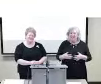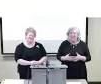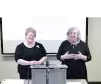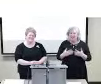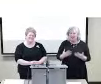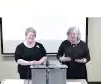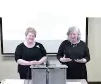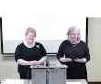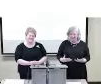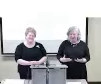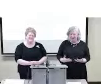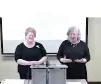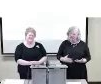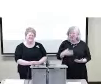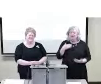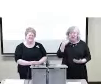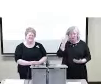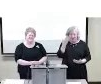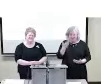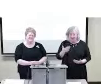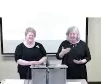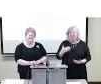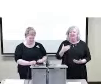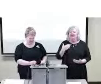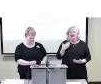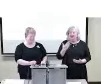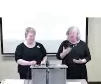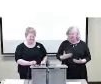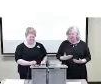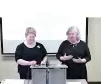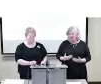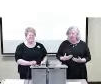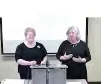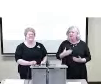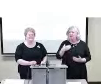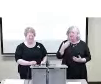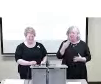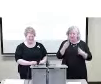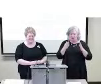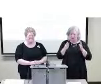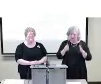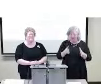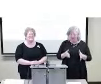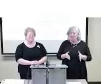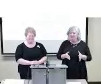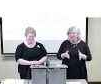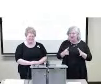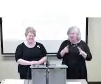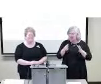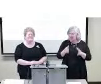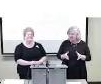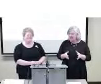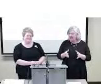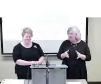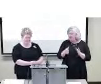that's valuable time that we have you're going to begin thinking i need to clean my clothes i need to make sure that i have everything